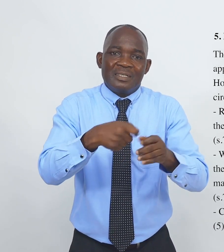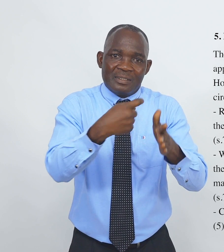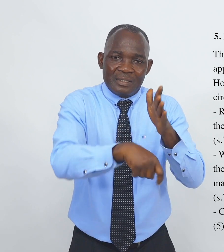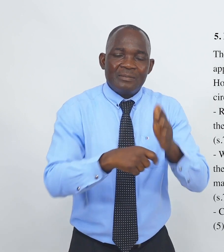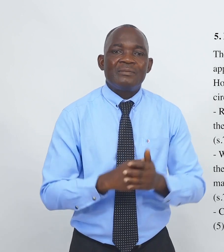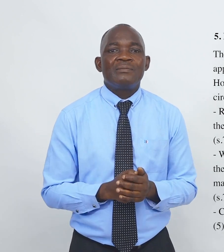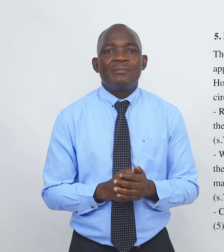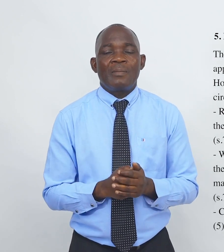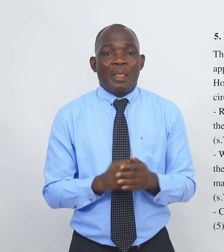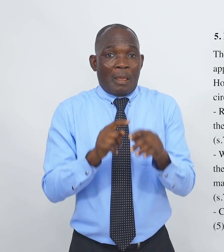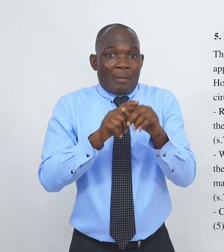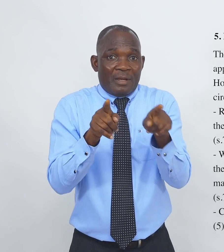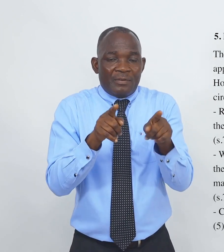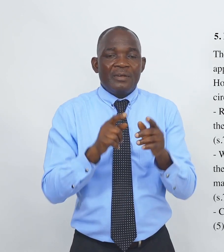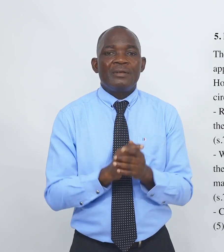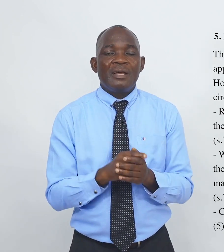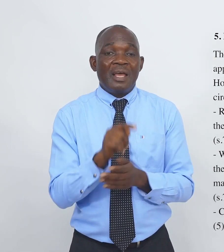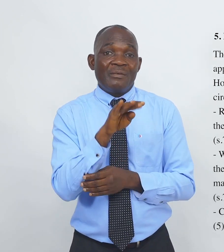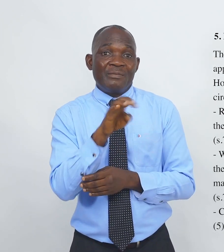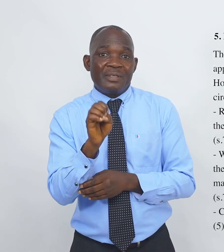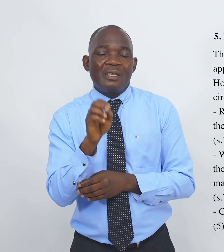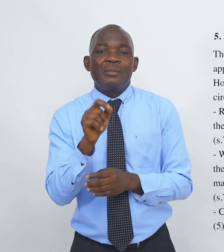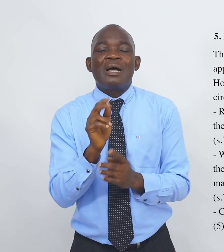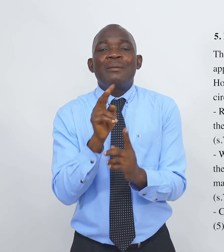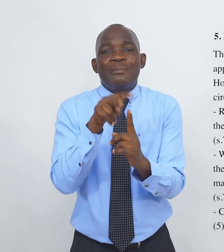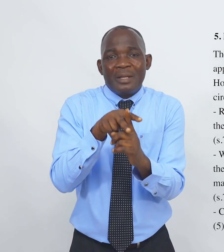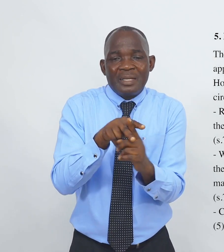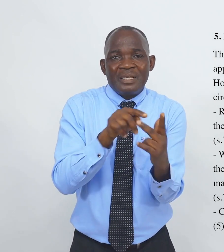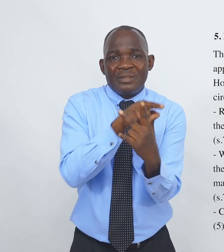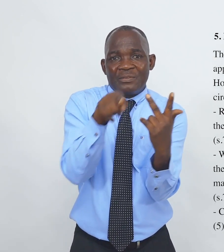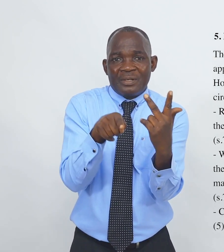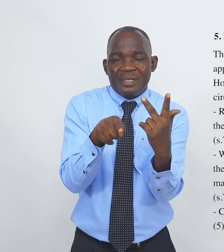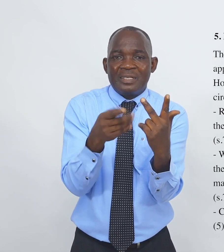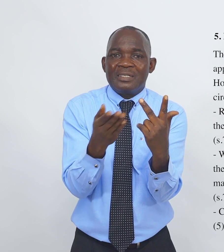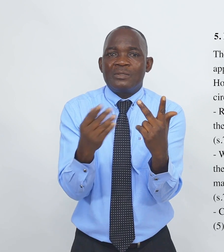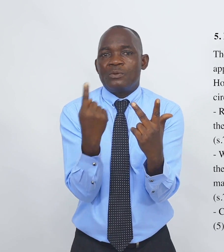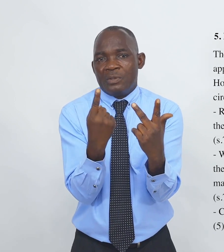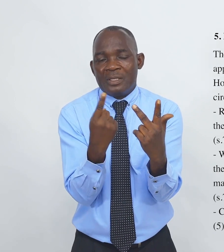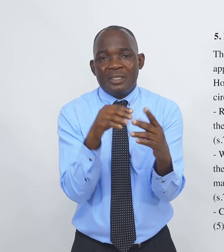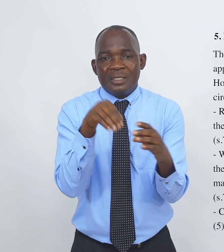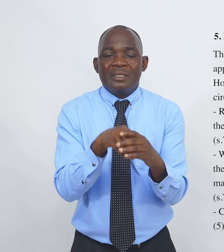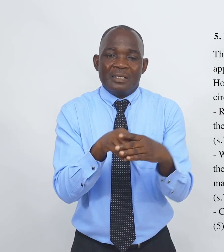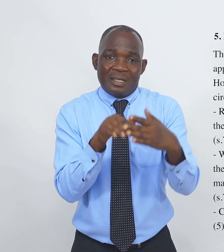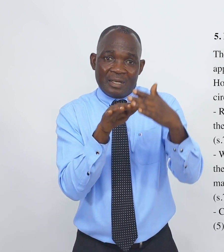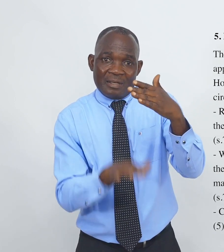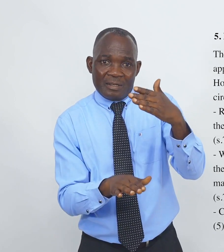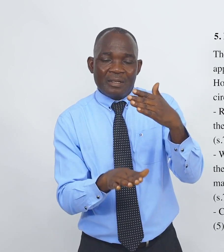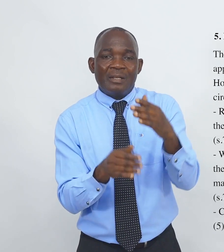charge. However, fees shall apply to only 3 circumstances stated below. Request